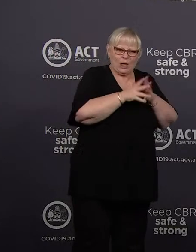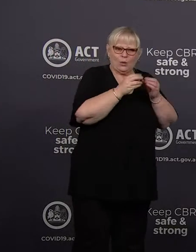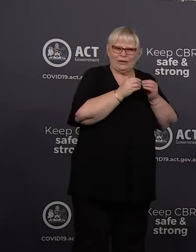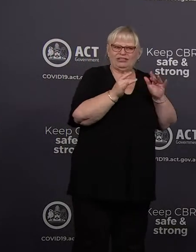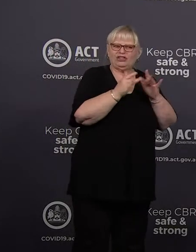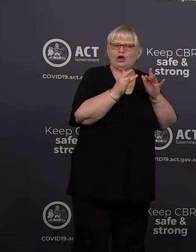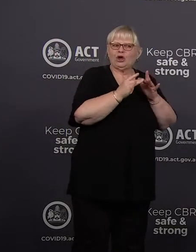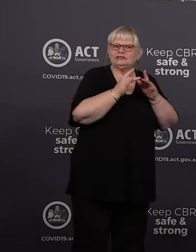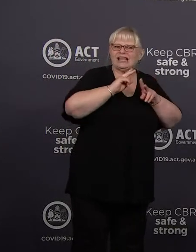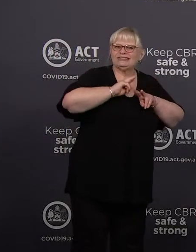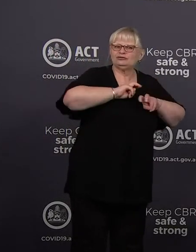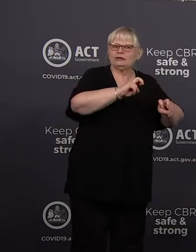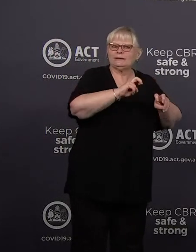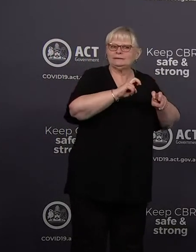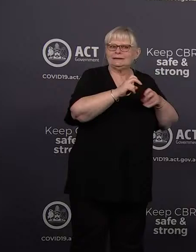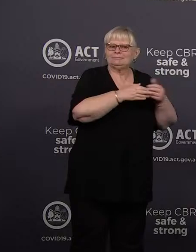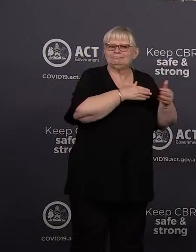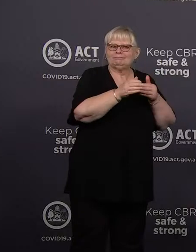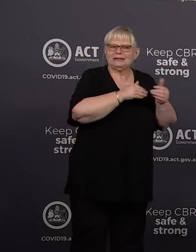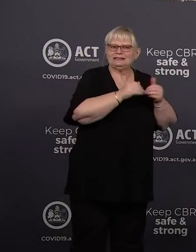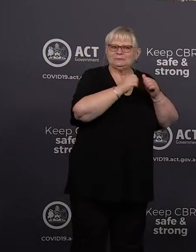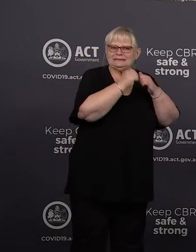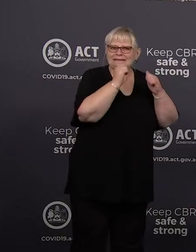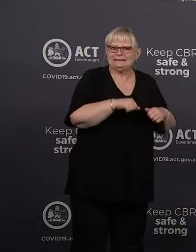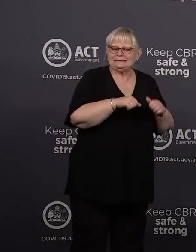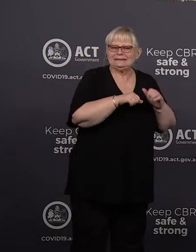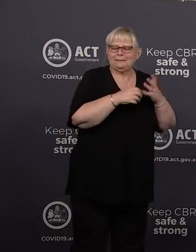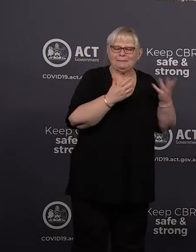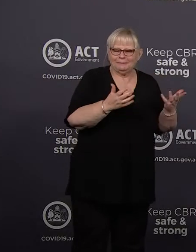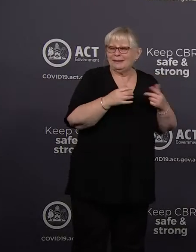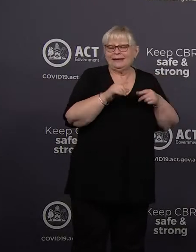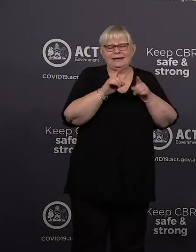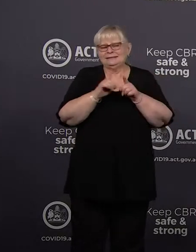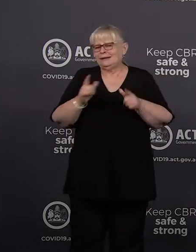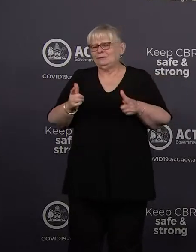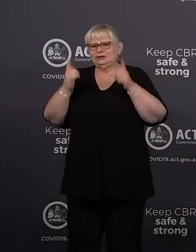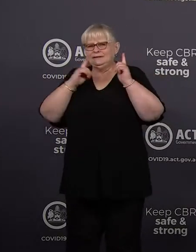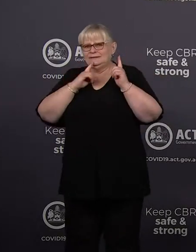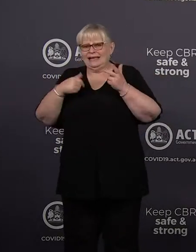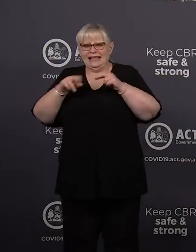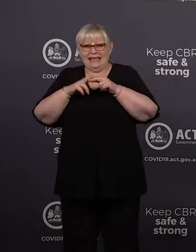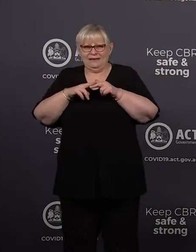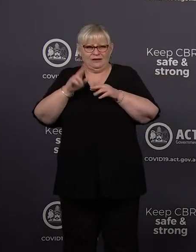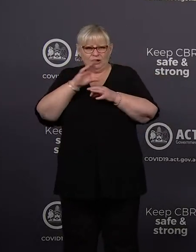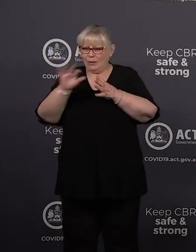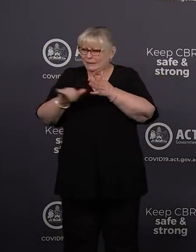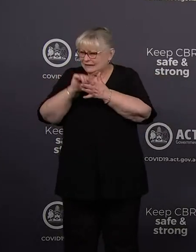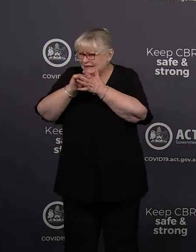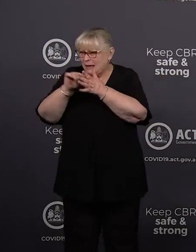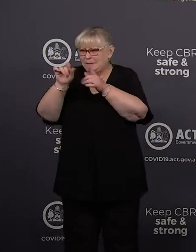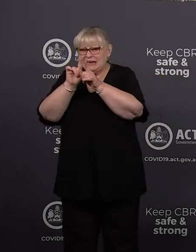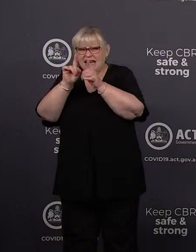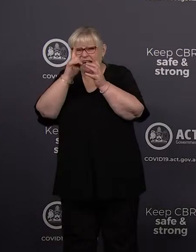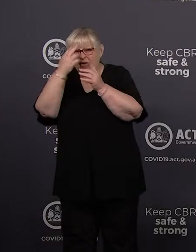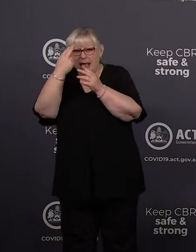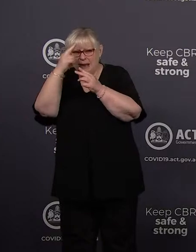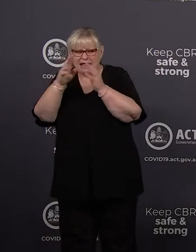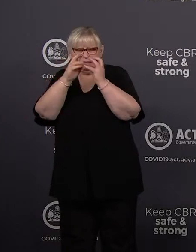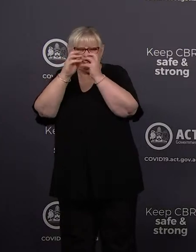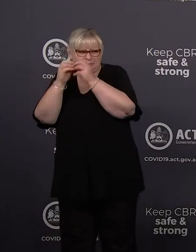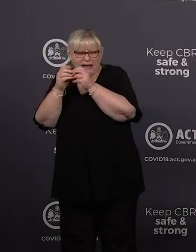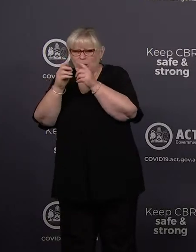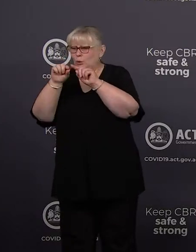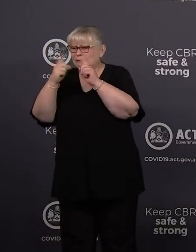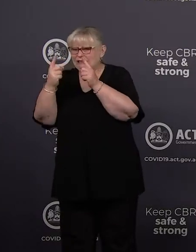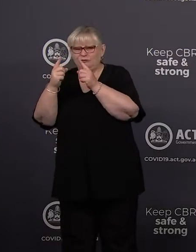tracing client management system. And as the Chief Minister said, if people didn't have the exact same name, same date of birth